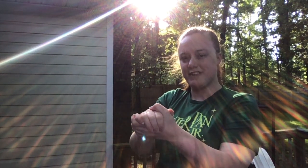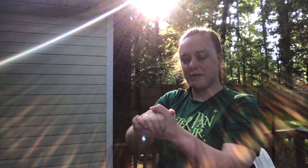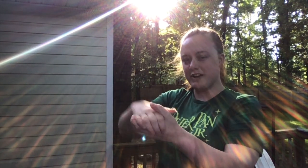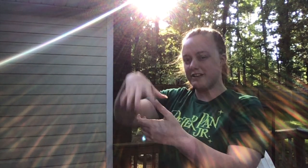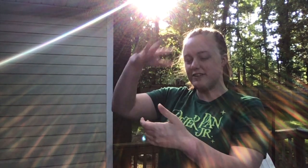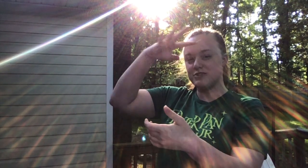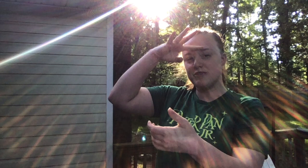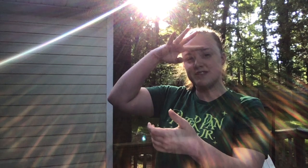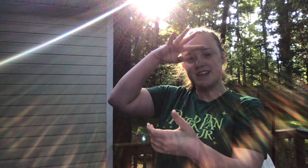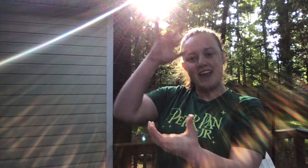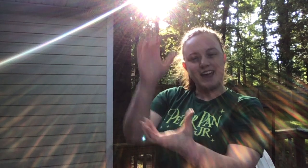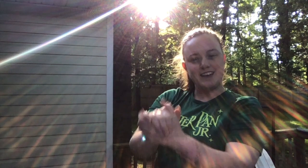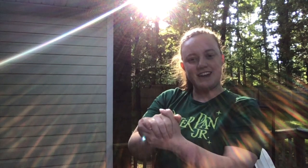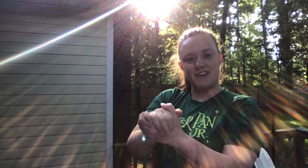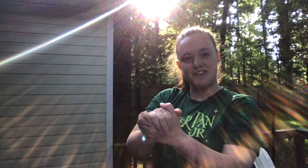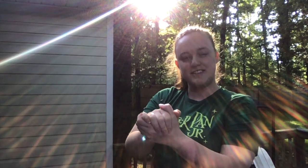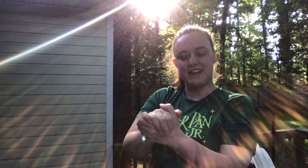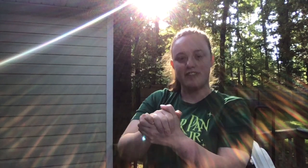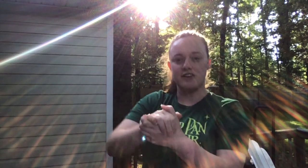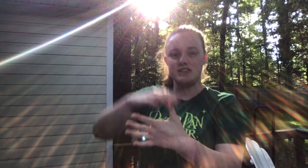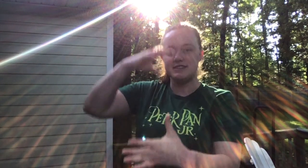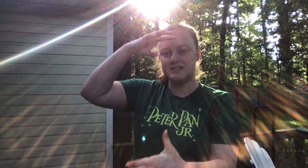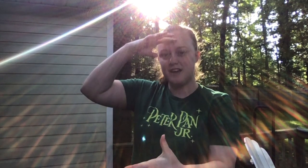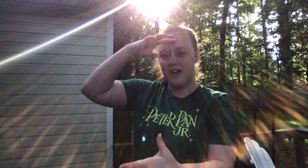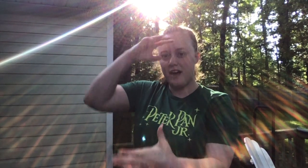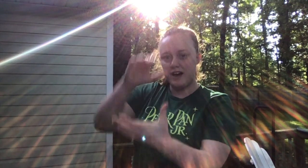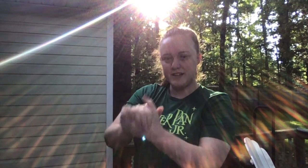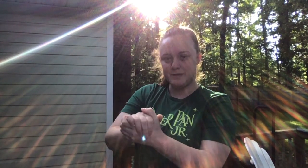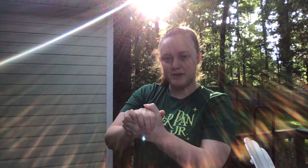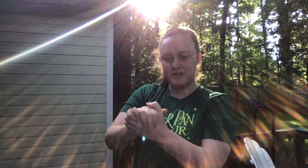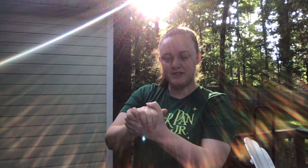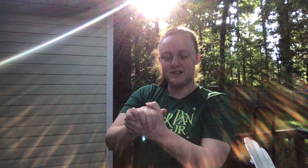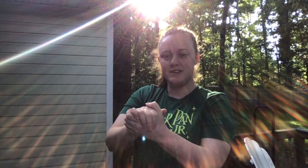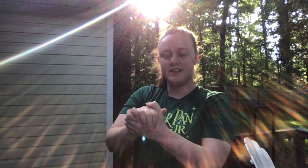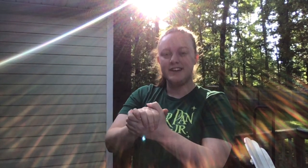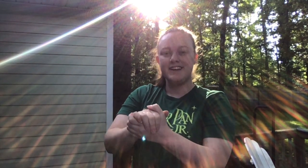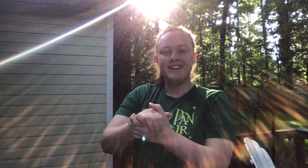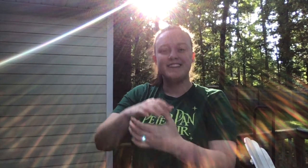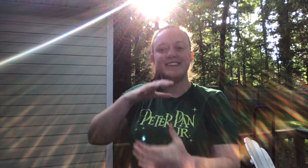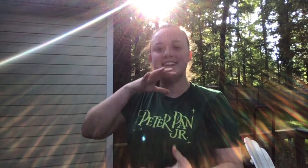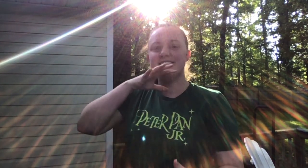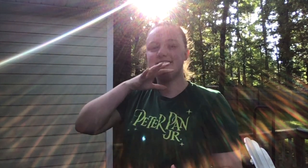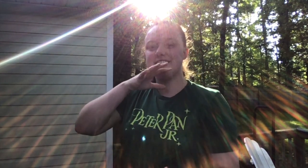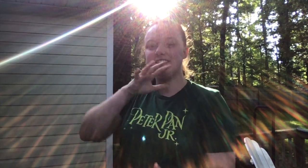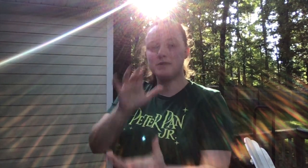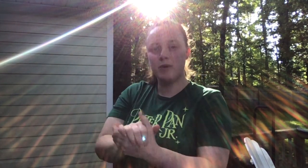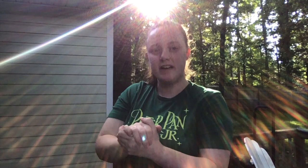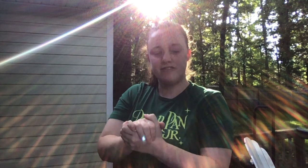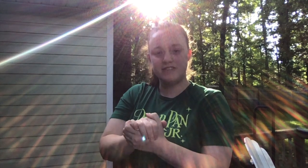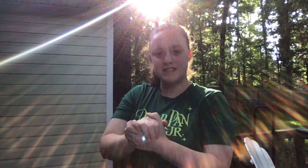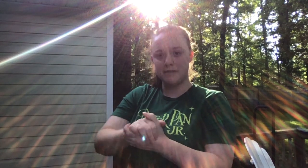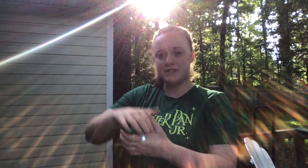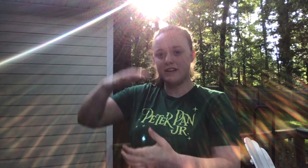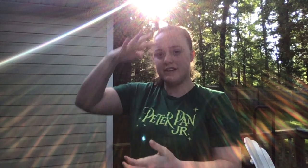were individuals and now they're together. This is husband. This is wife. Same sign,